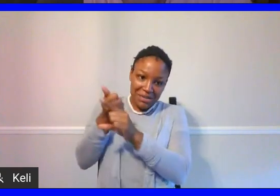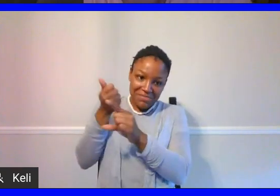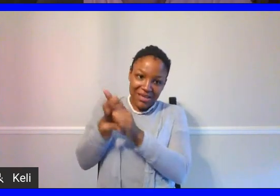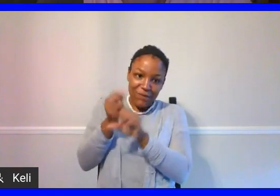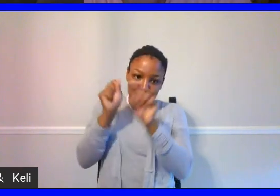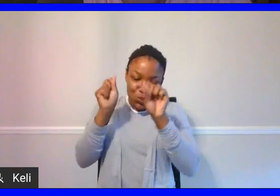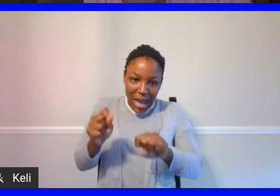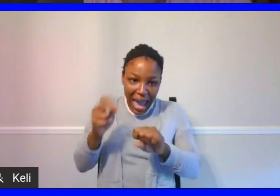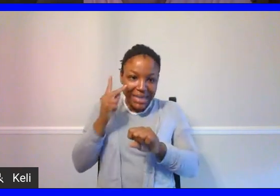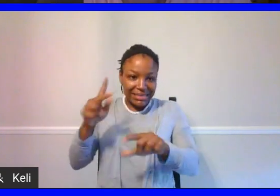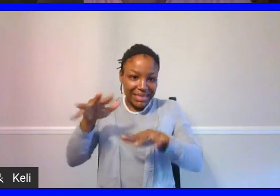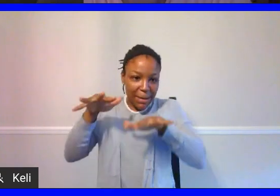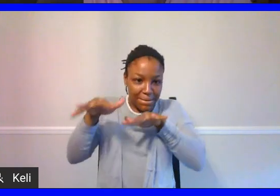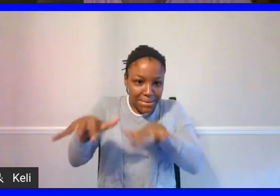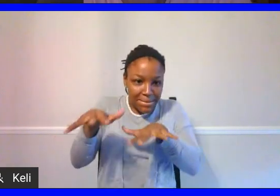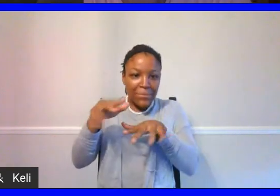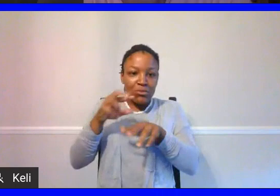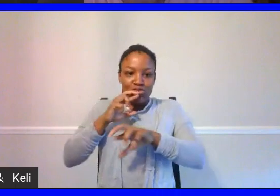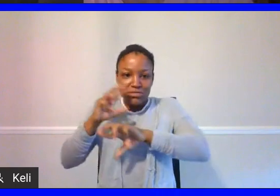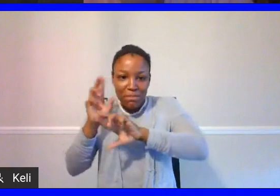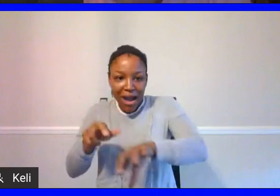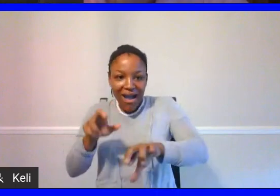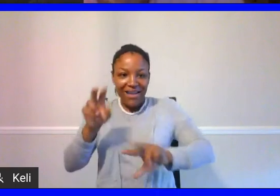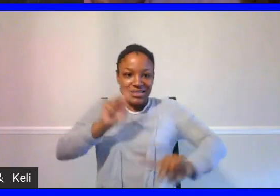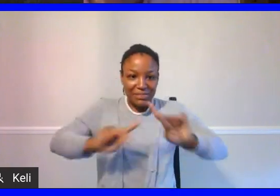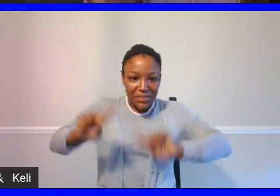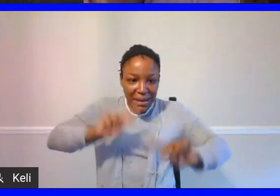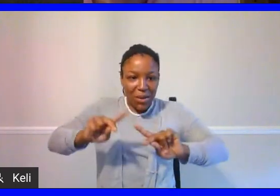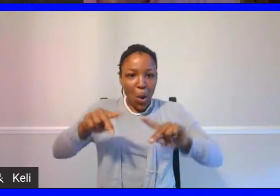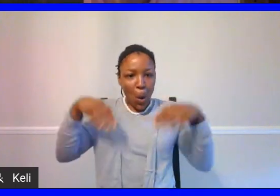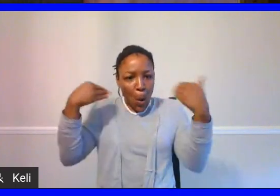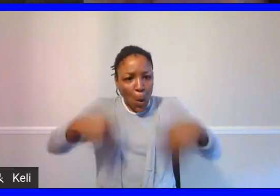feed and the response,